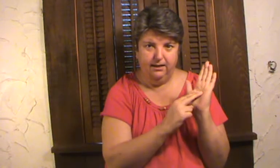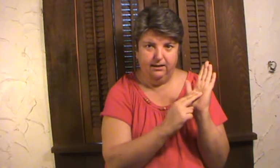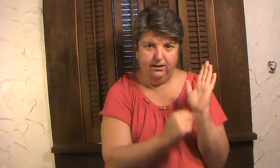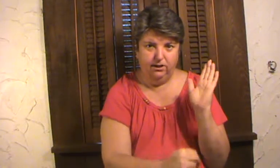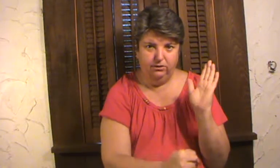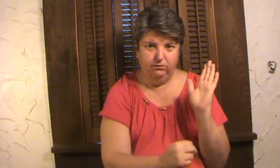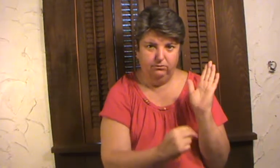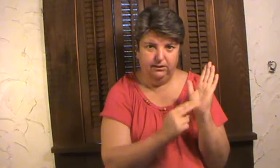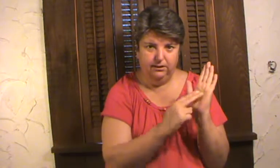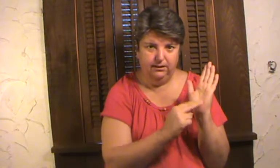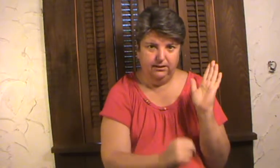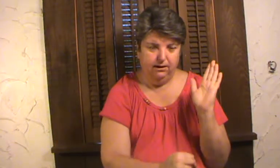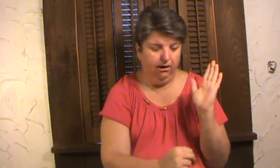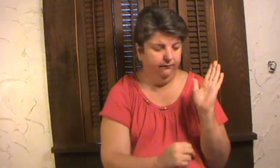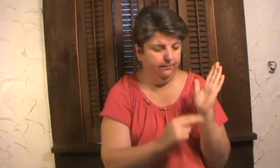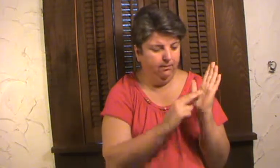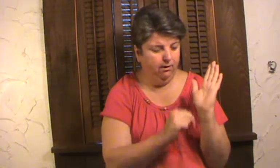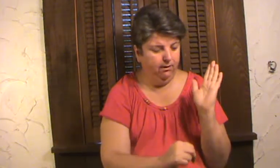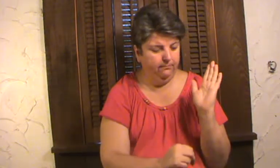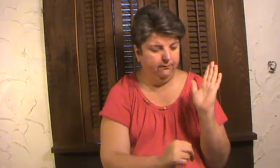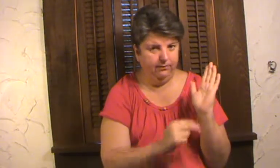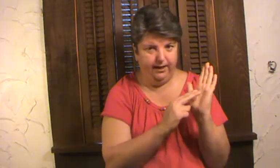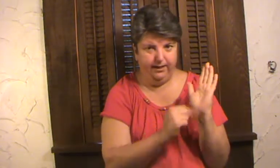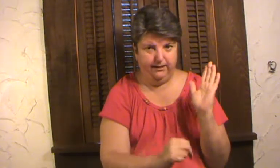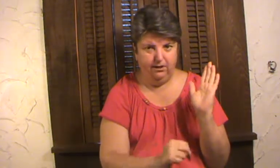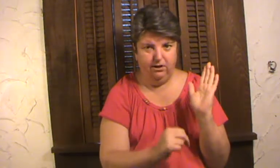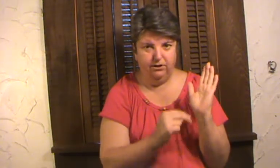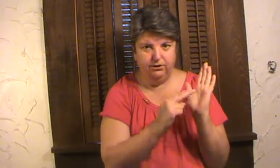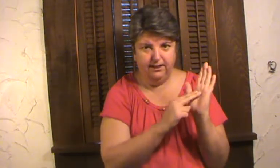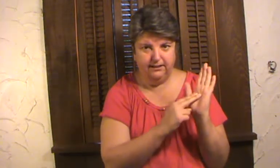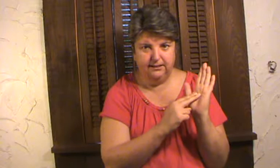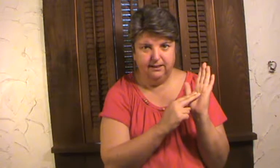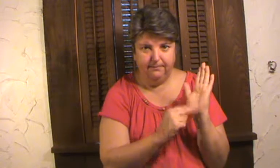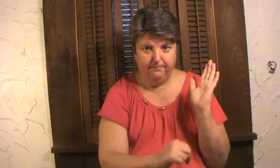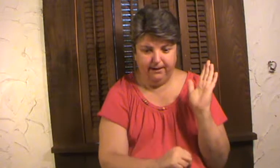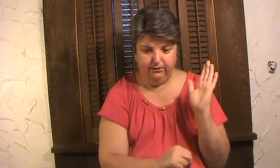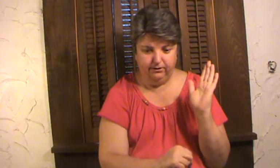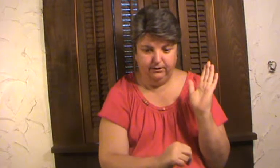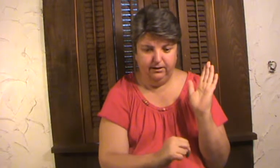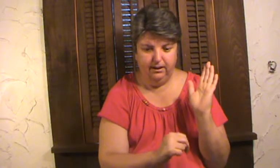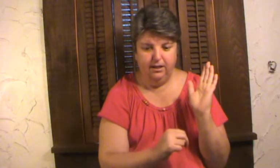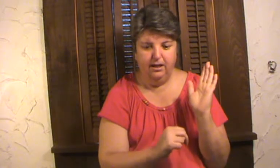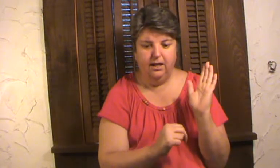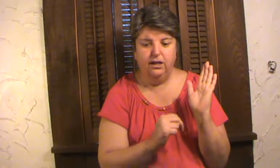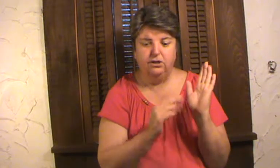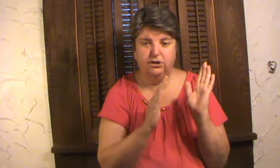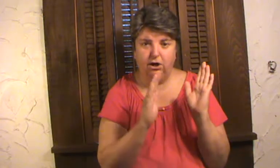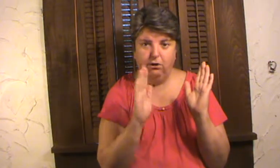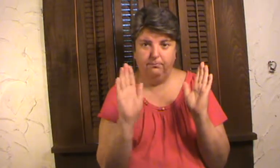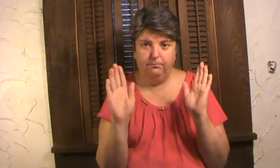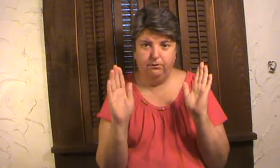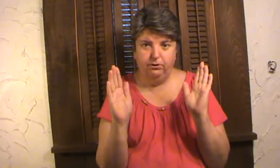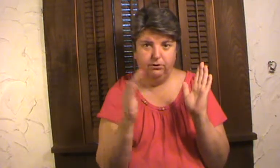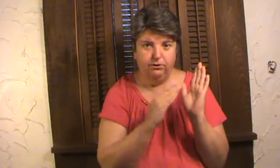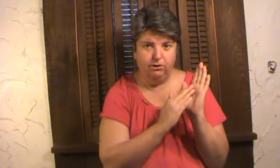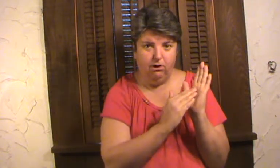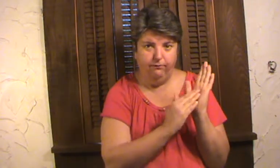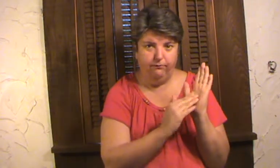the U off the palm of your hand. So that's butter. Soap, you use all 4,